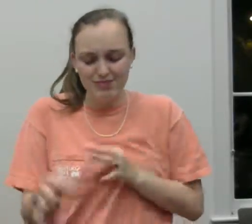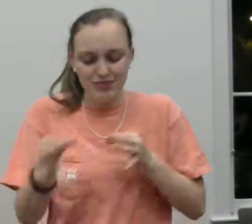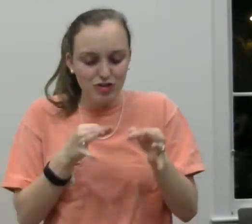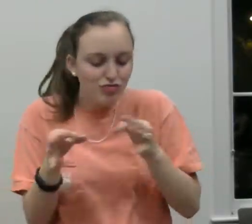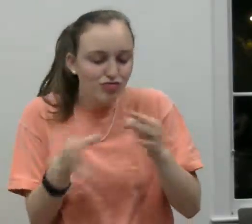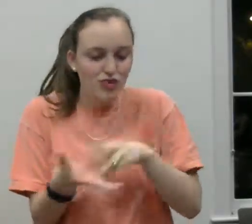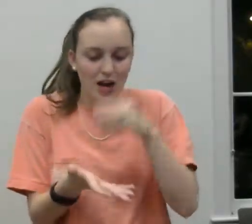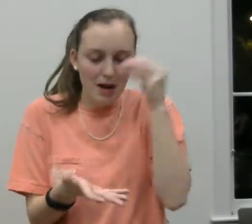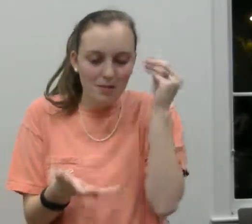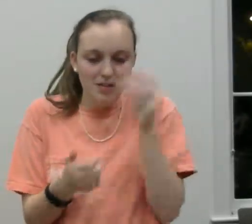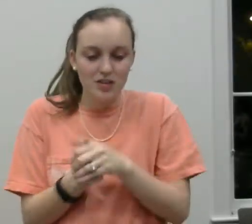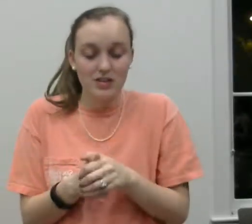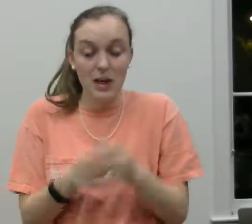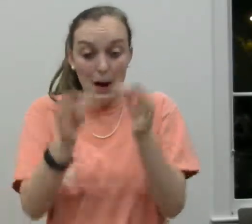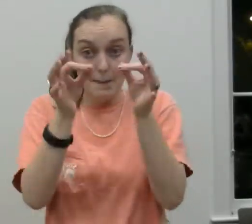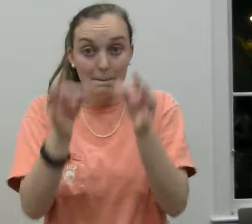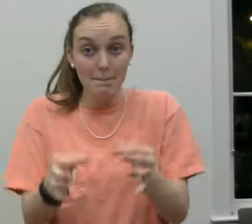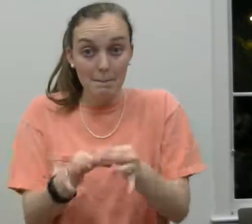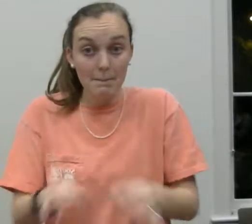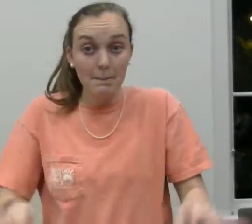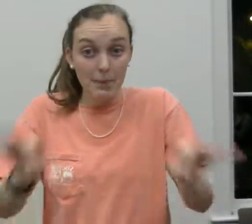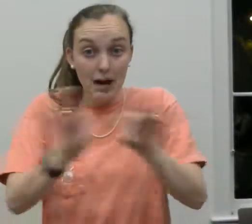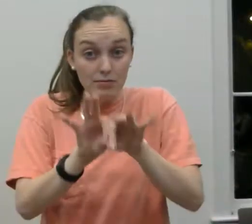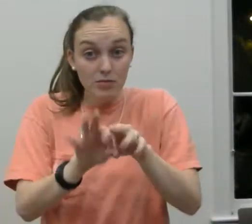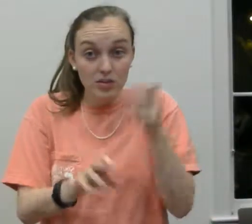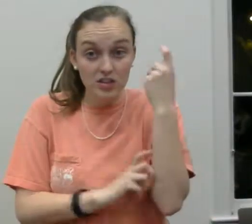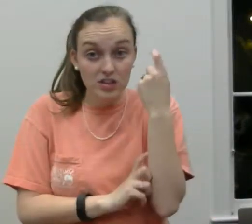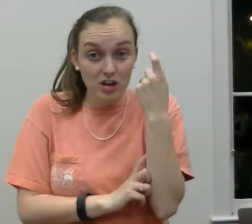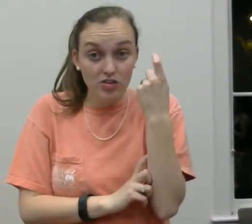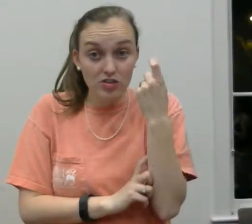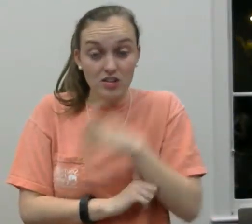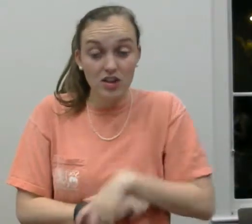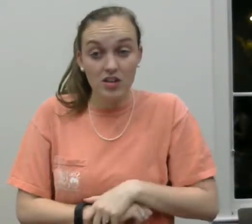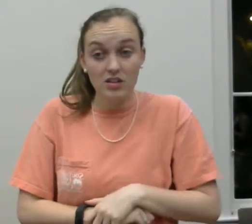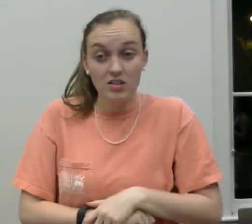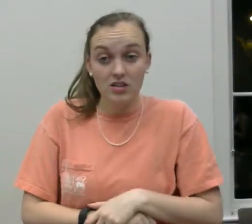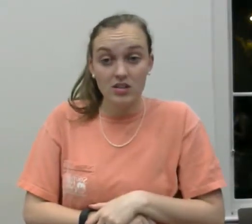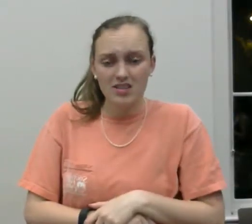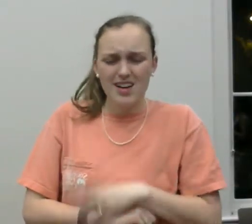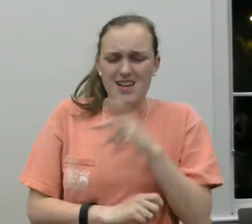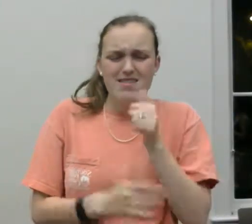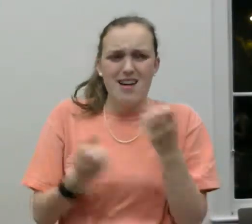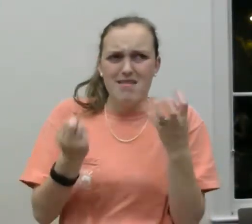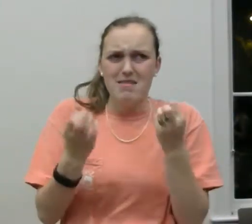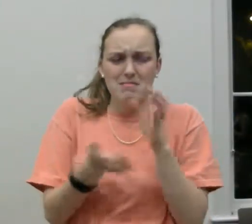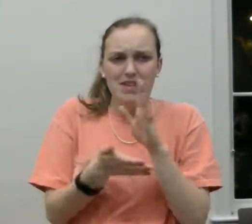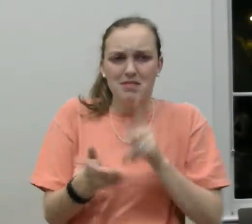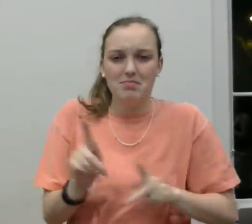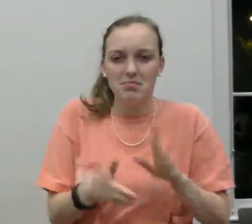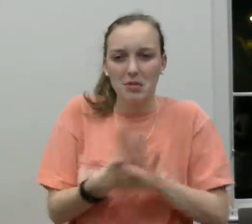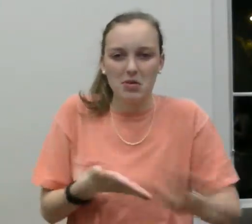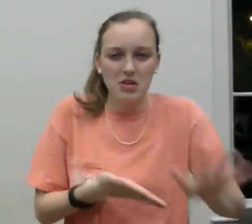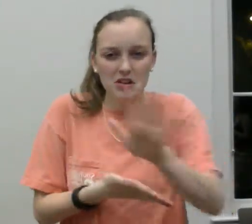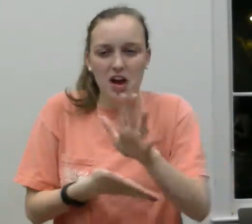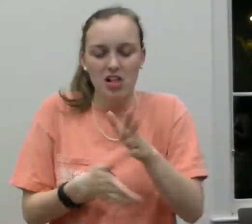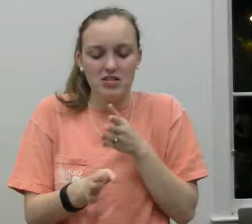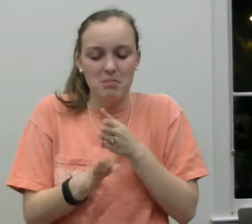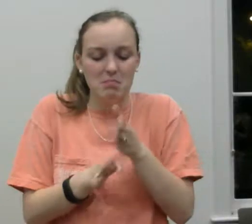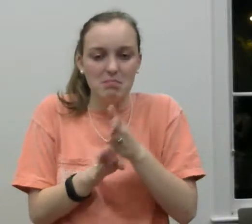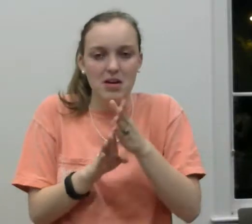think it's important for you to understand that. Not letting people in college or things say, oh, I'm a major in biology. There's not like you go up and sign up